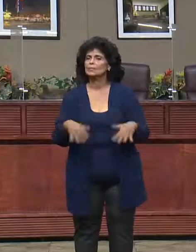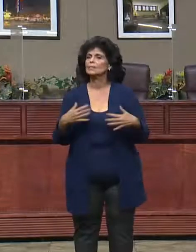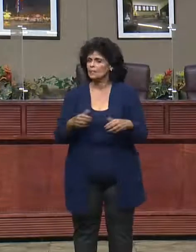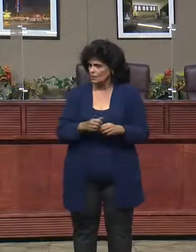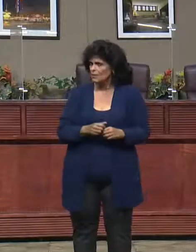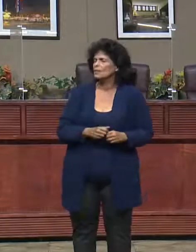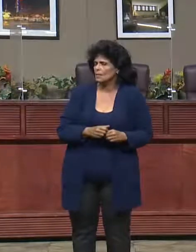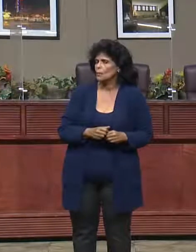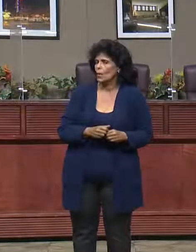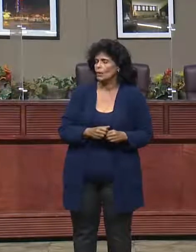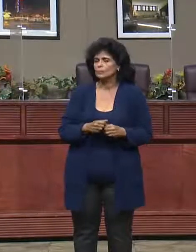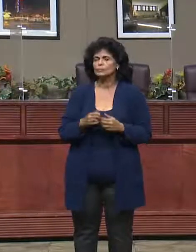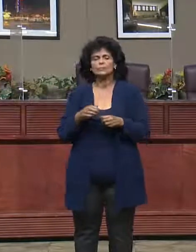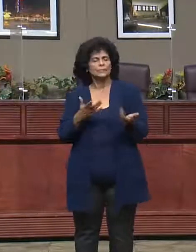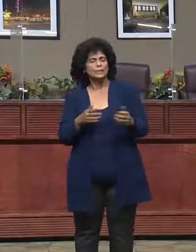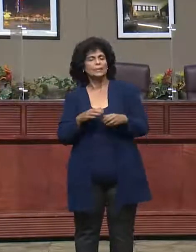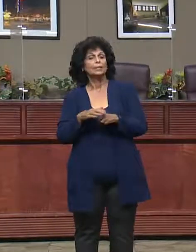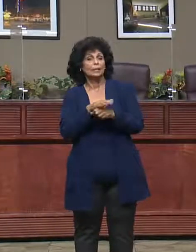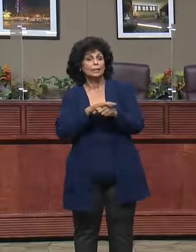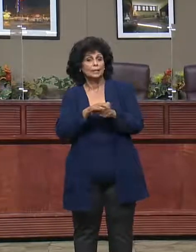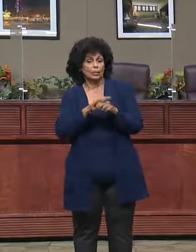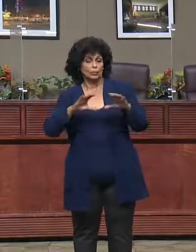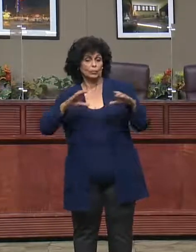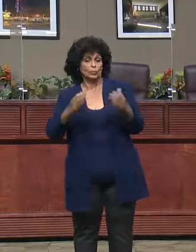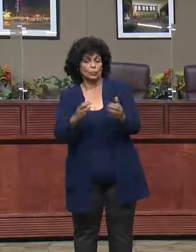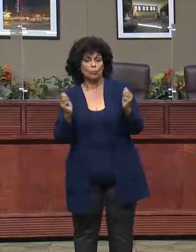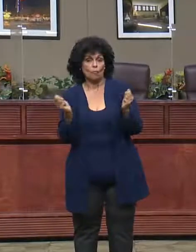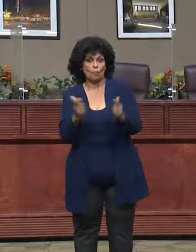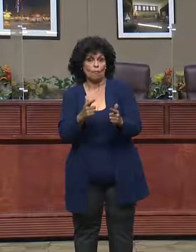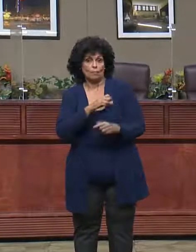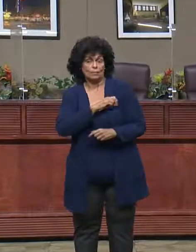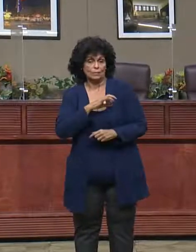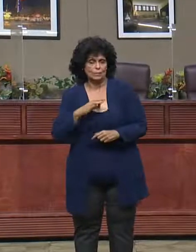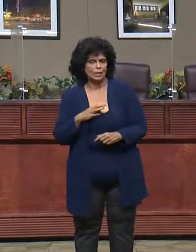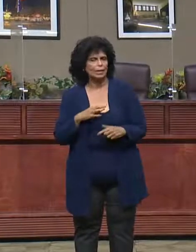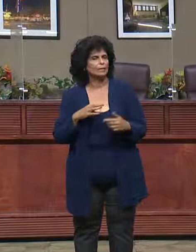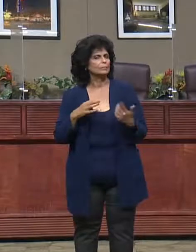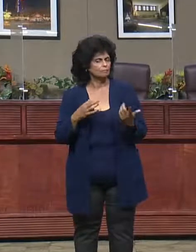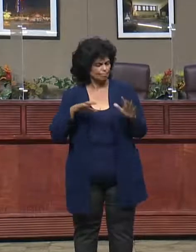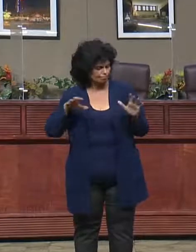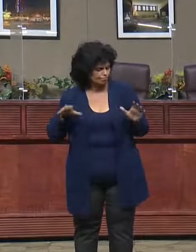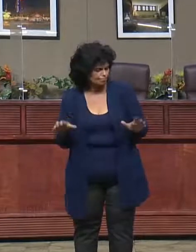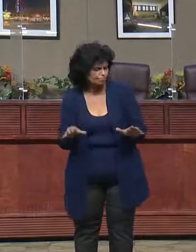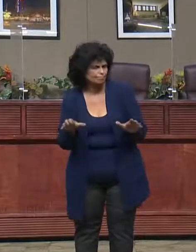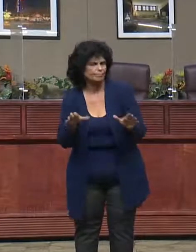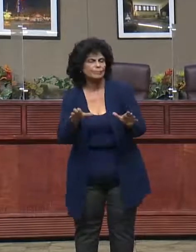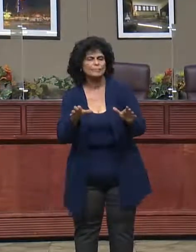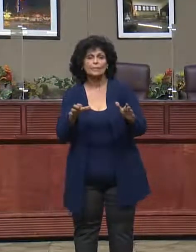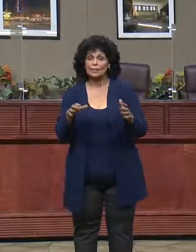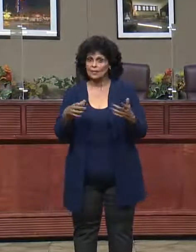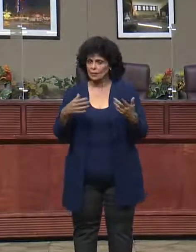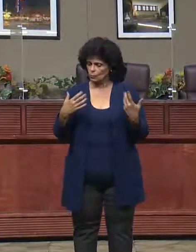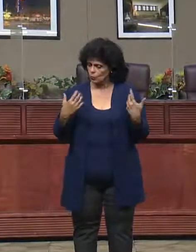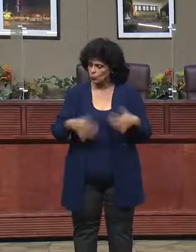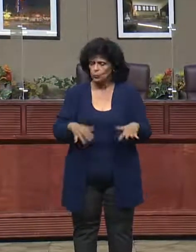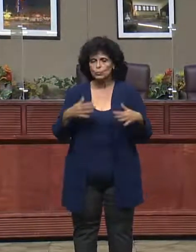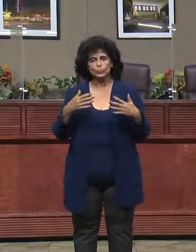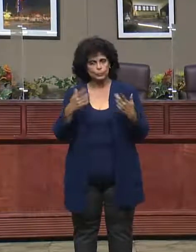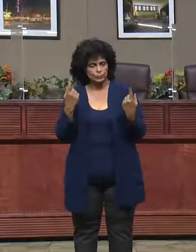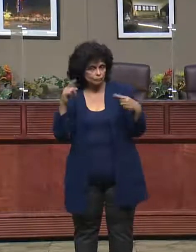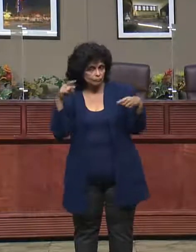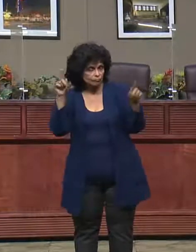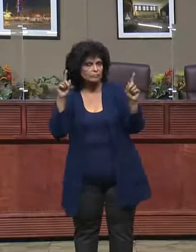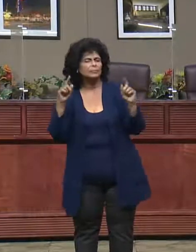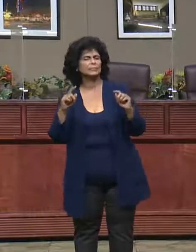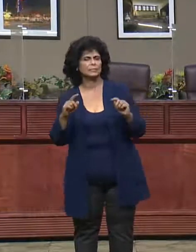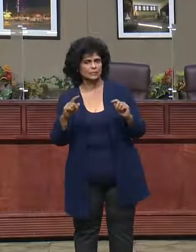Brooks, and the team of staff, they've been able to execute. They've been able to get us to